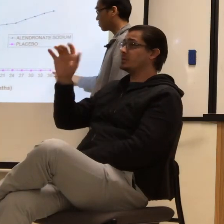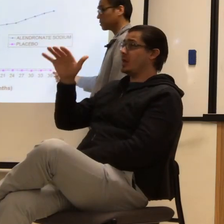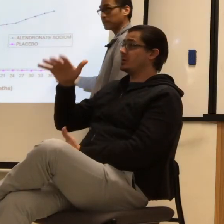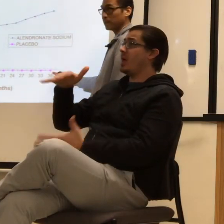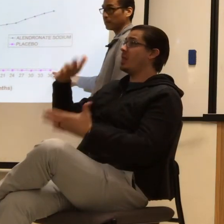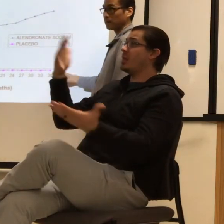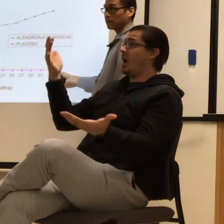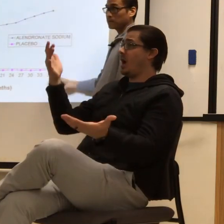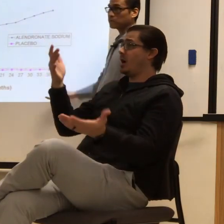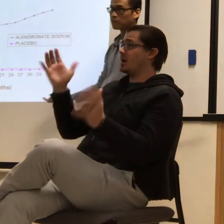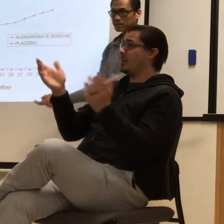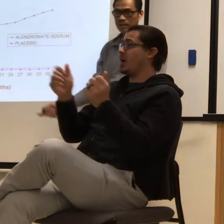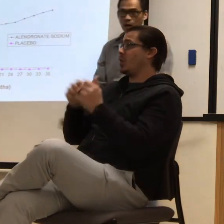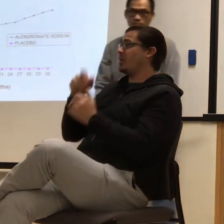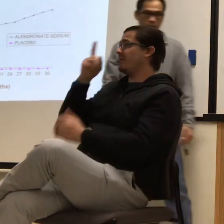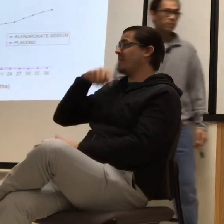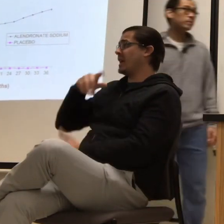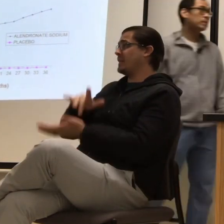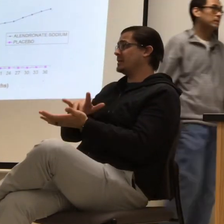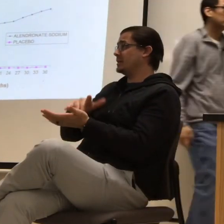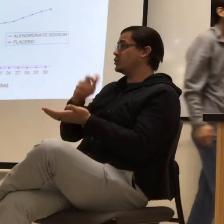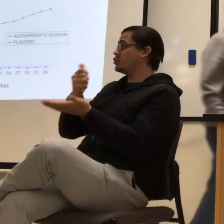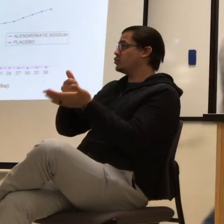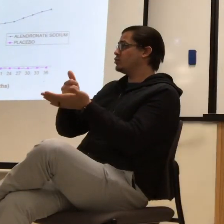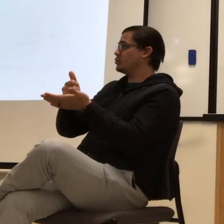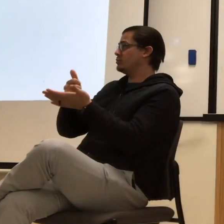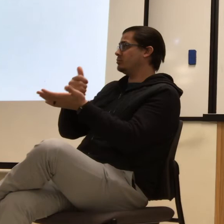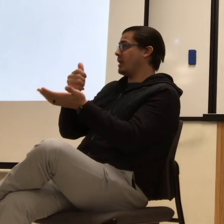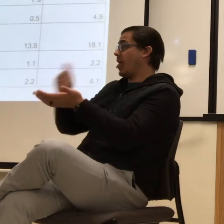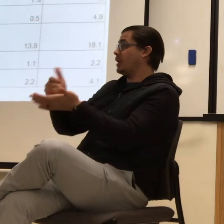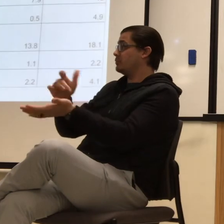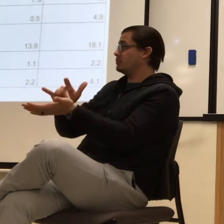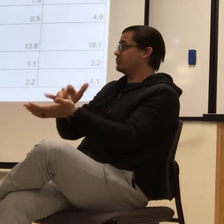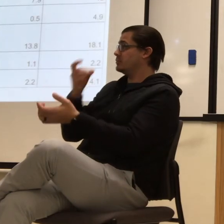bit versus placebo. So drugs can help too.